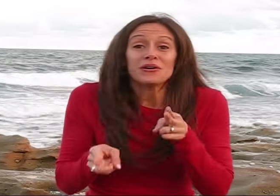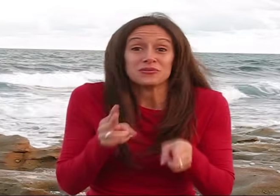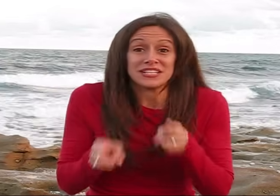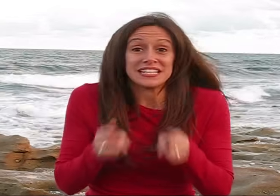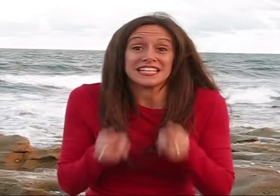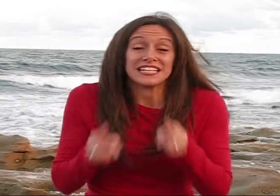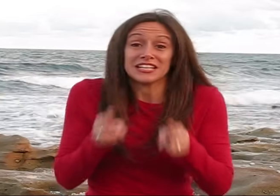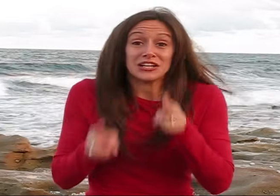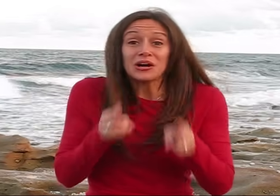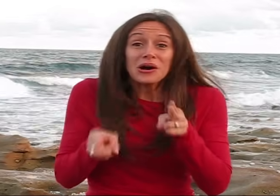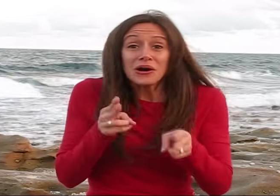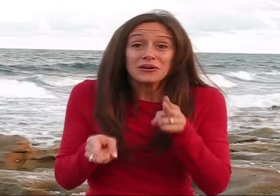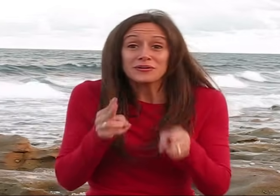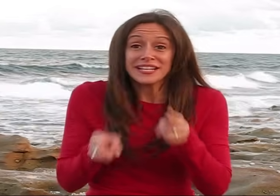Hurry, hurry.